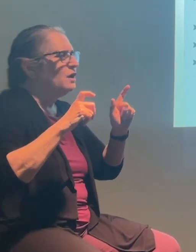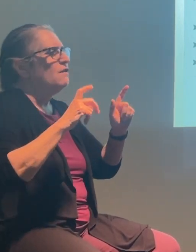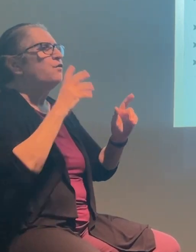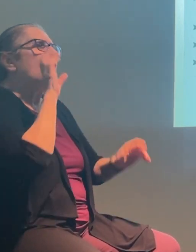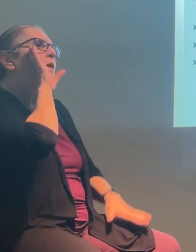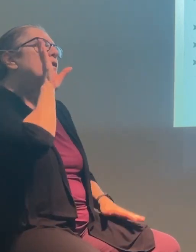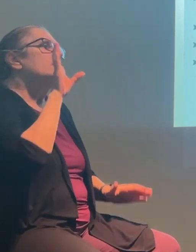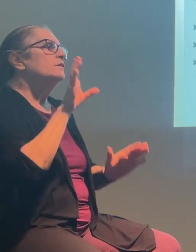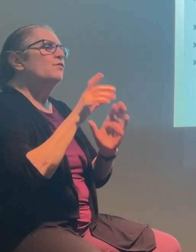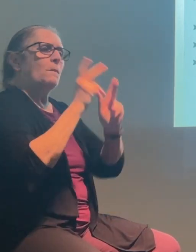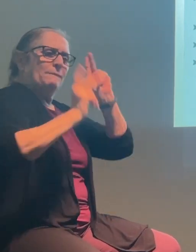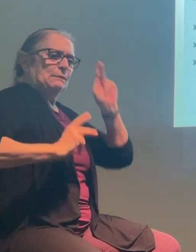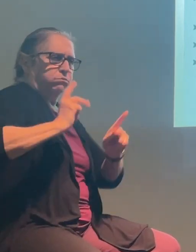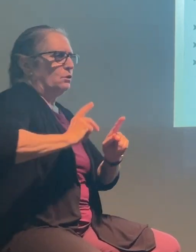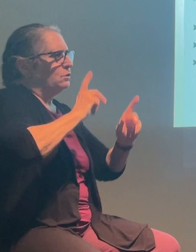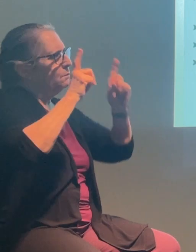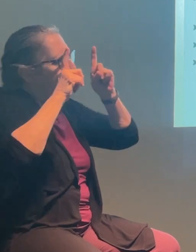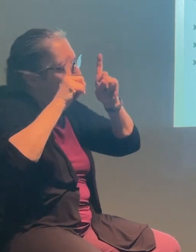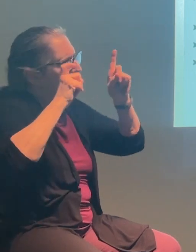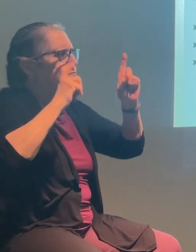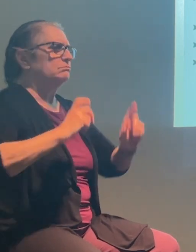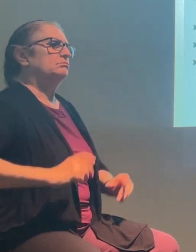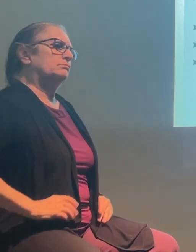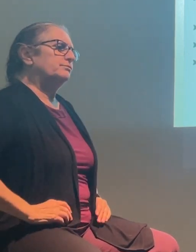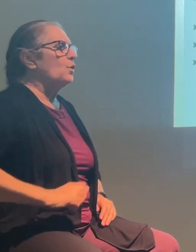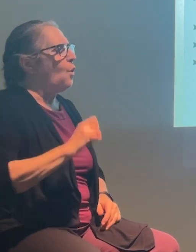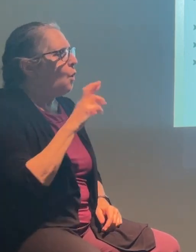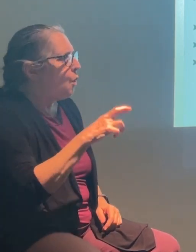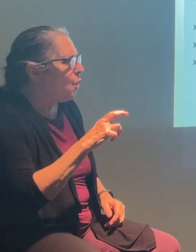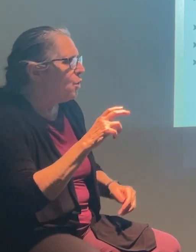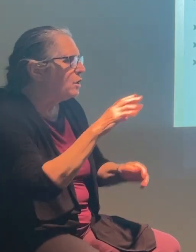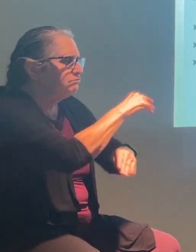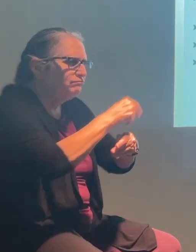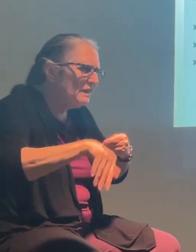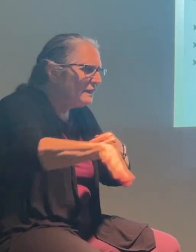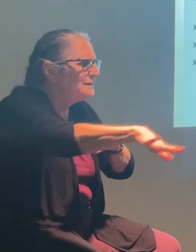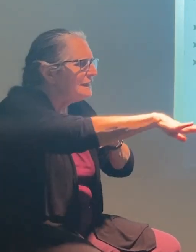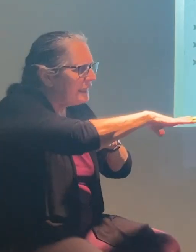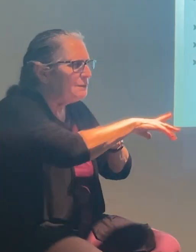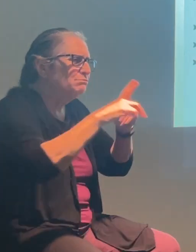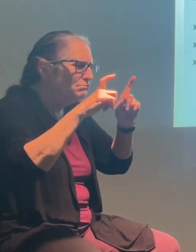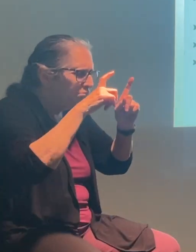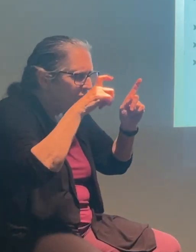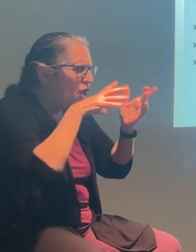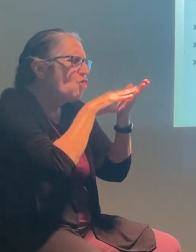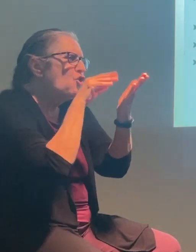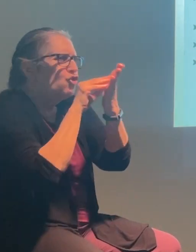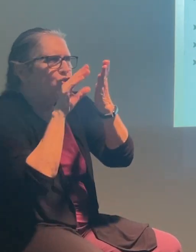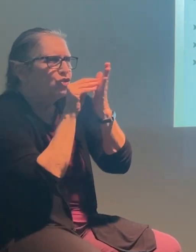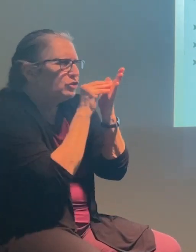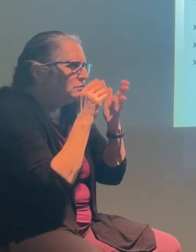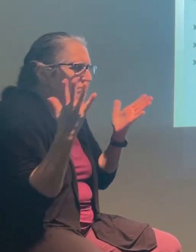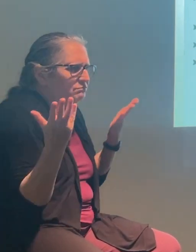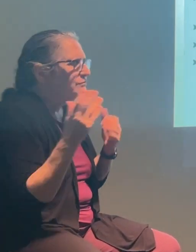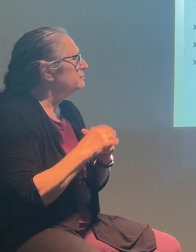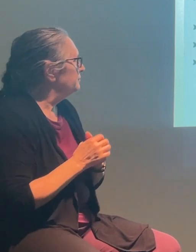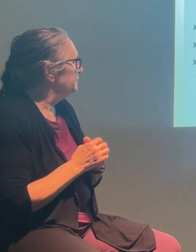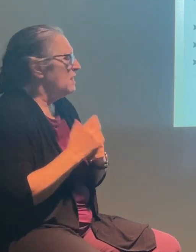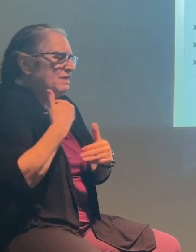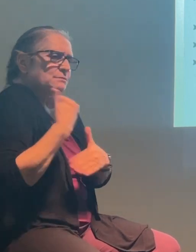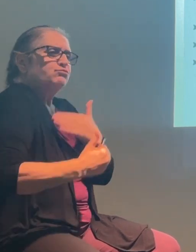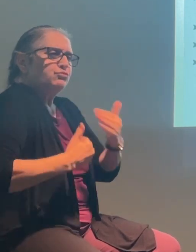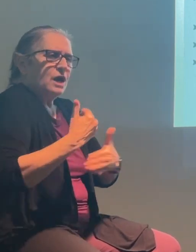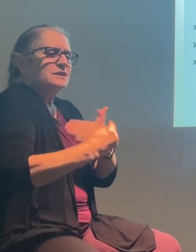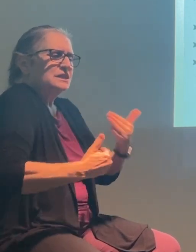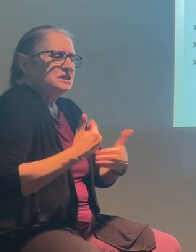do you develop the film, the new chemistry. So he was always learning something new. So the process of the